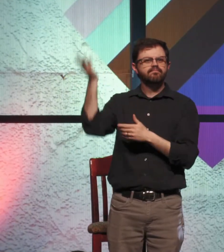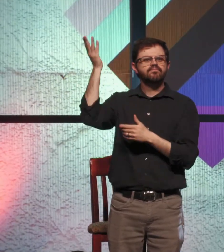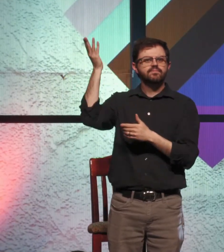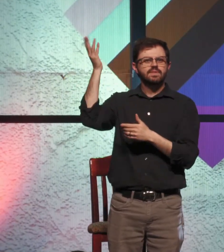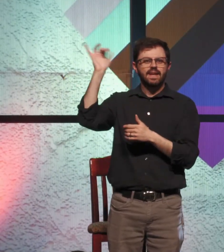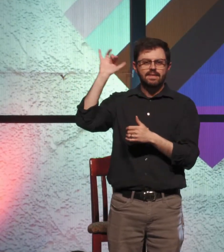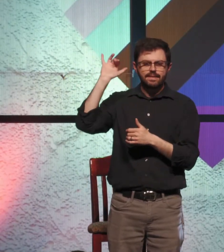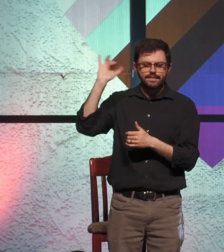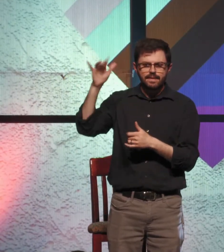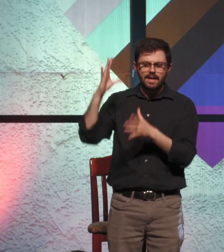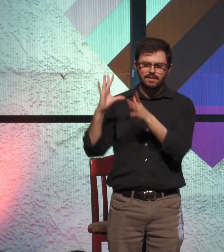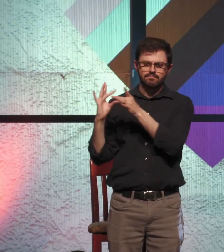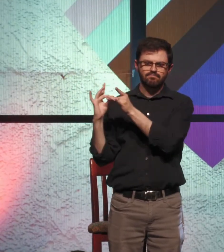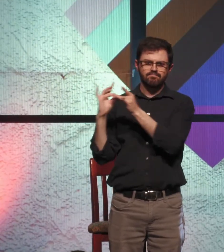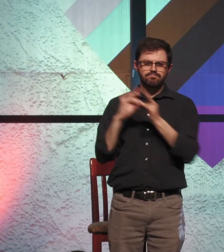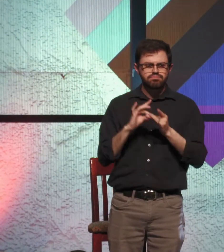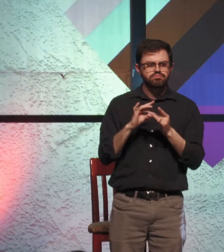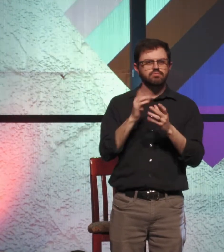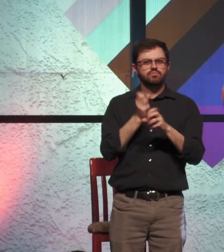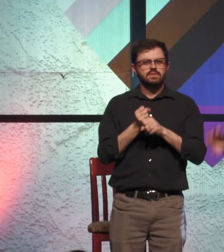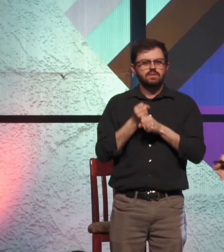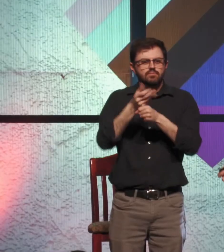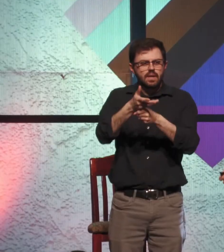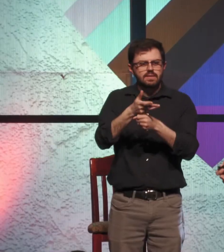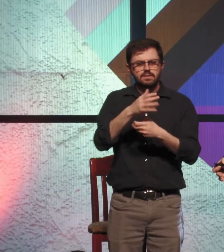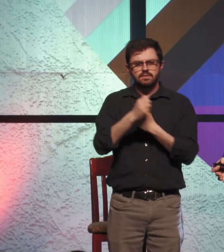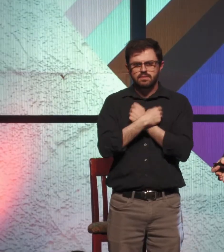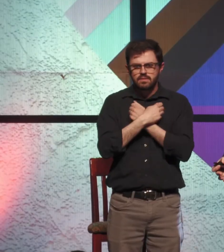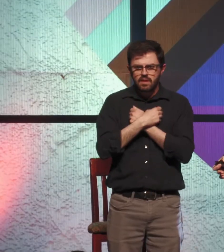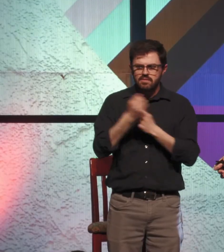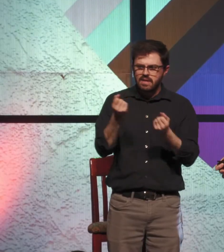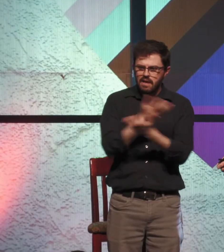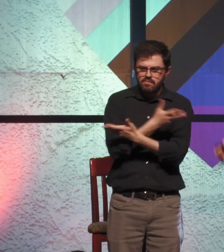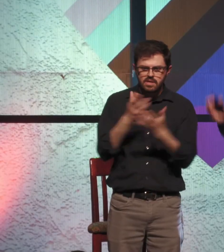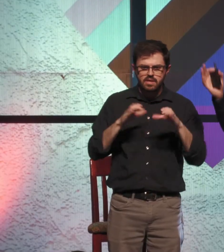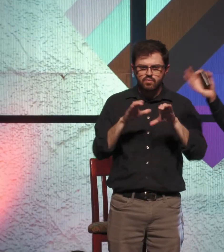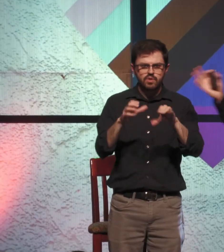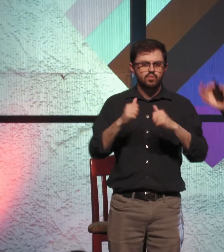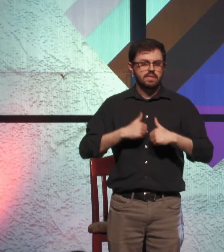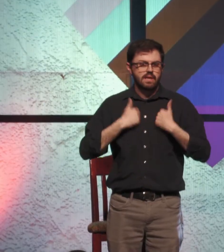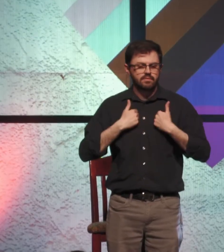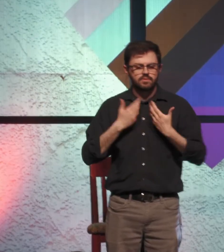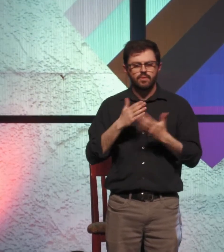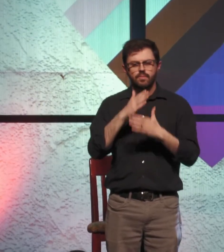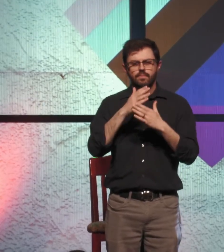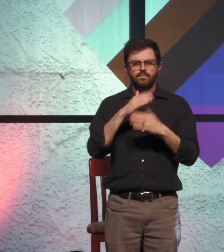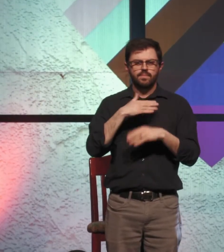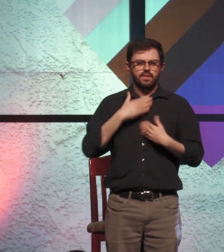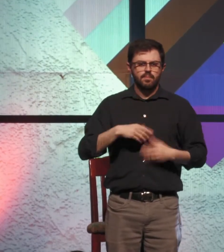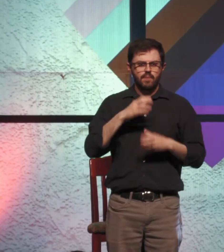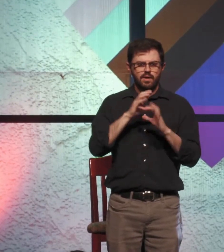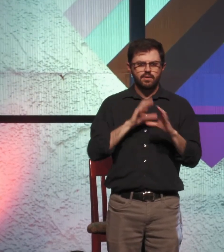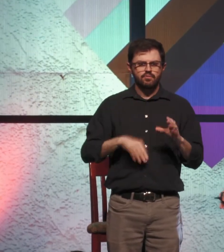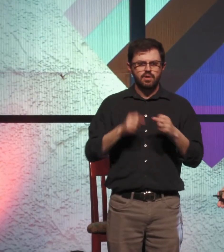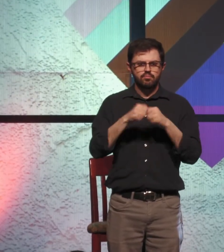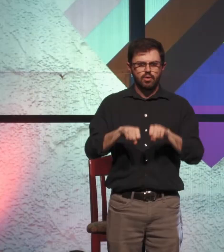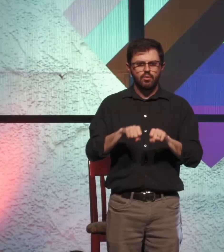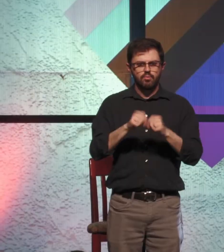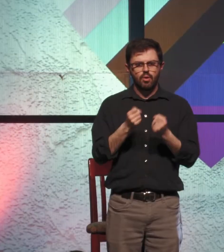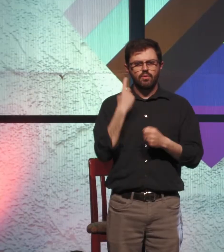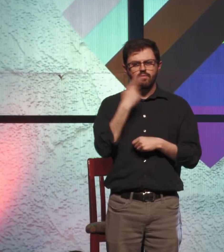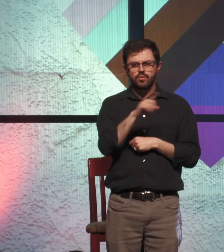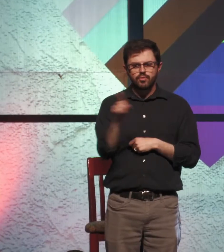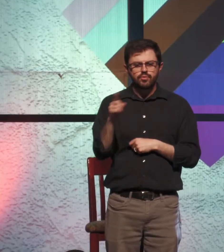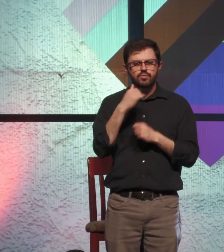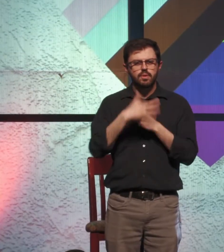this love in everyday normal living. So the body of Christ broken for you, and the blood of Christ shed